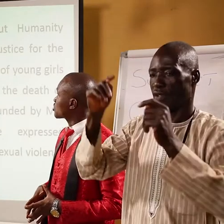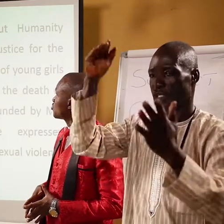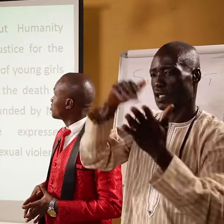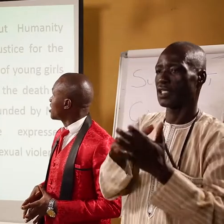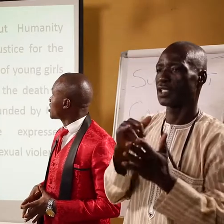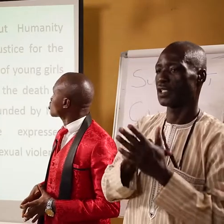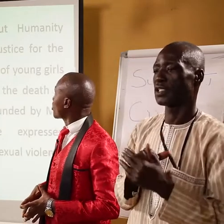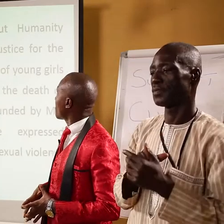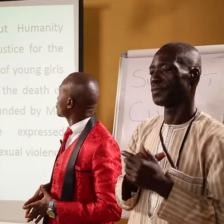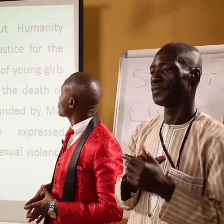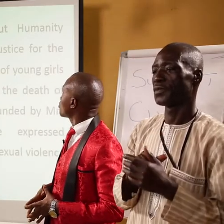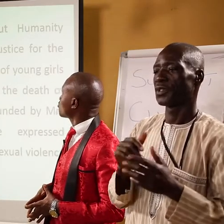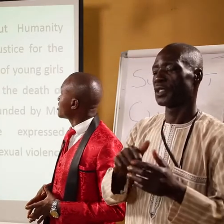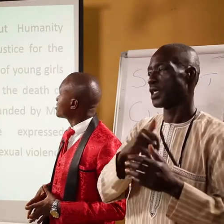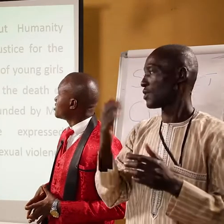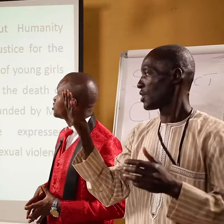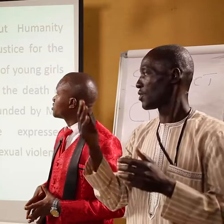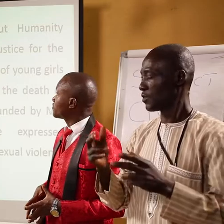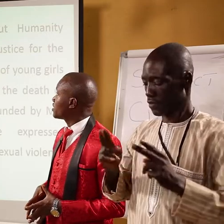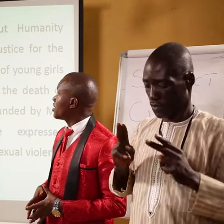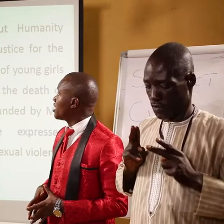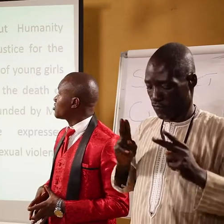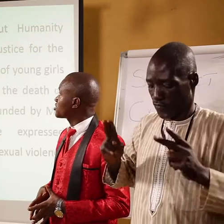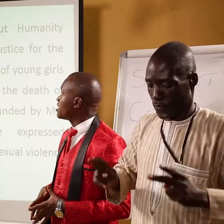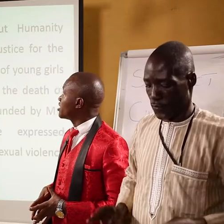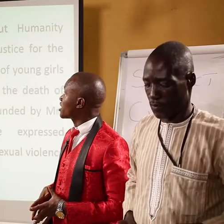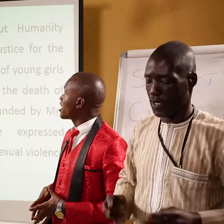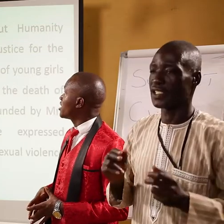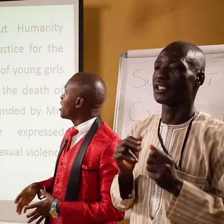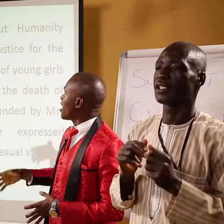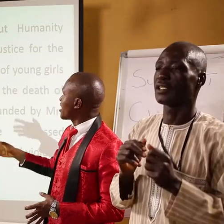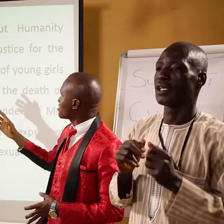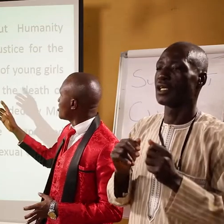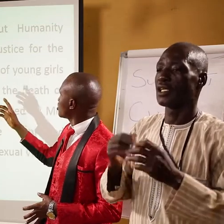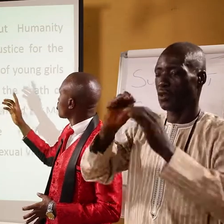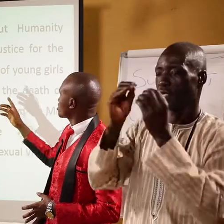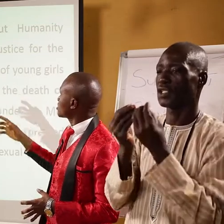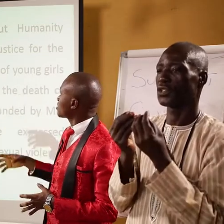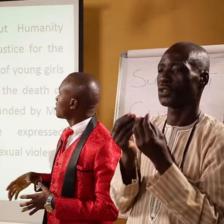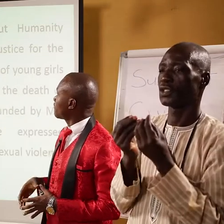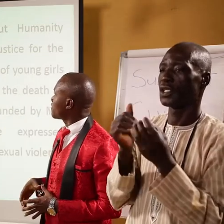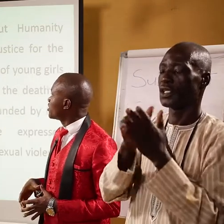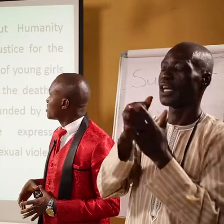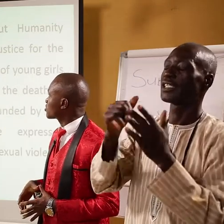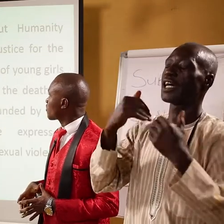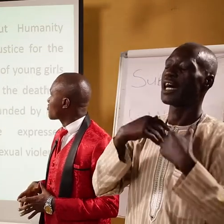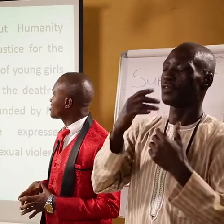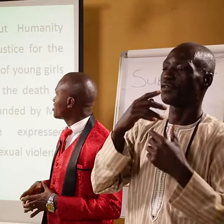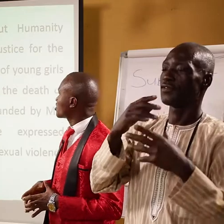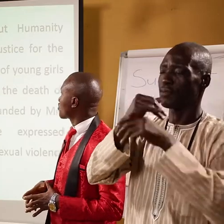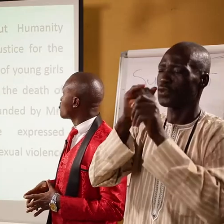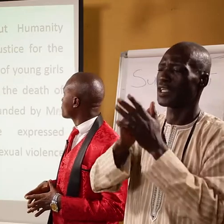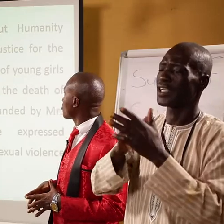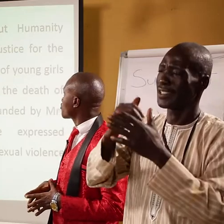Another CSO, Let's Talk About Humanity Initiative, LTHI, has demanded justice for the victims of the